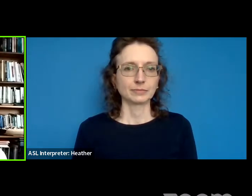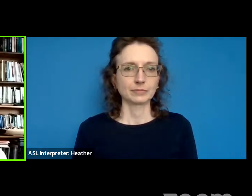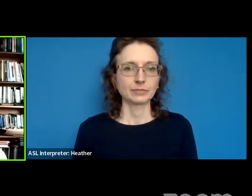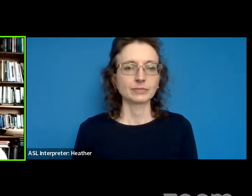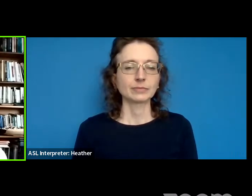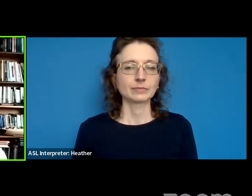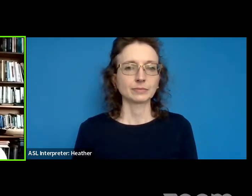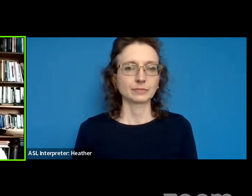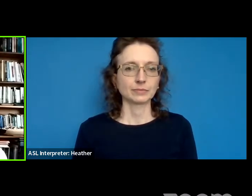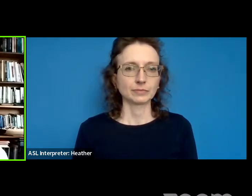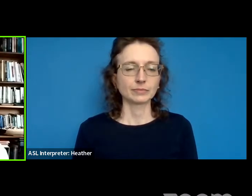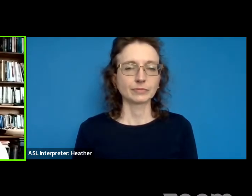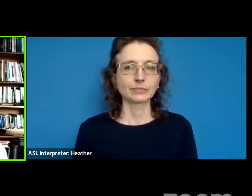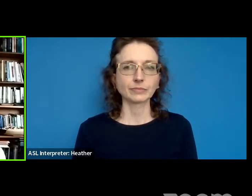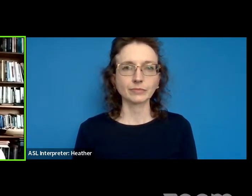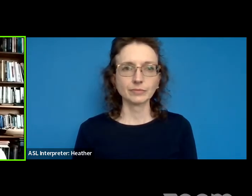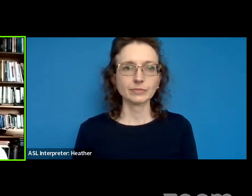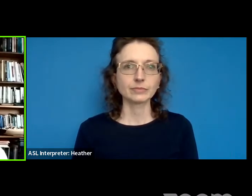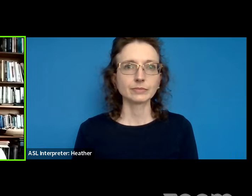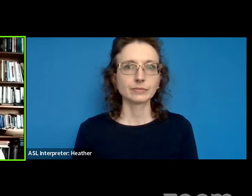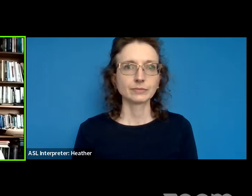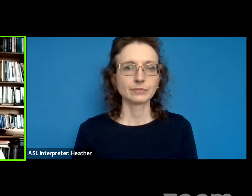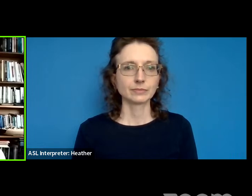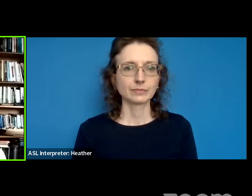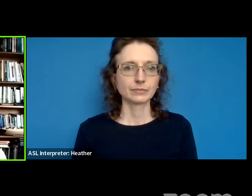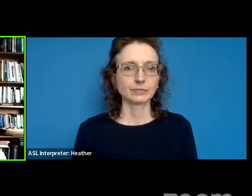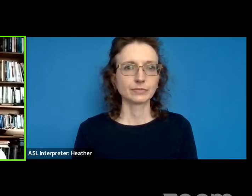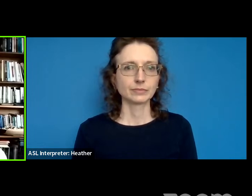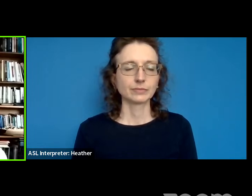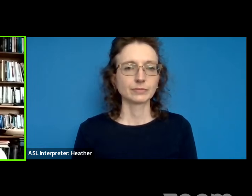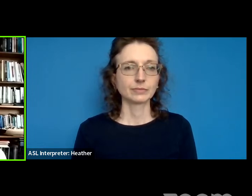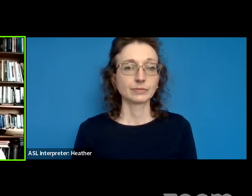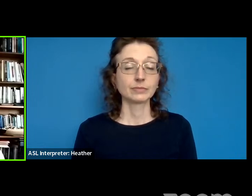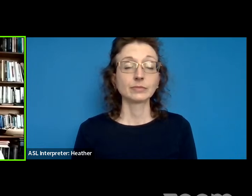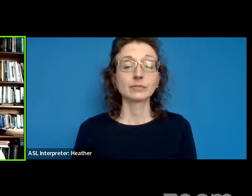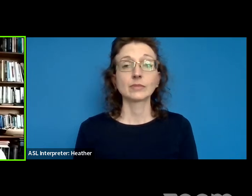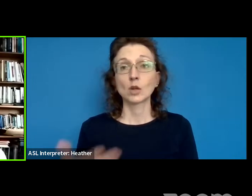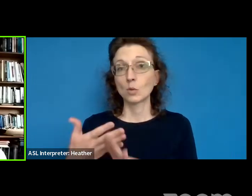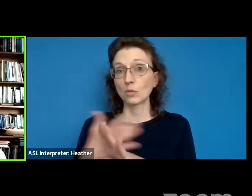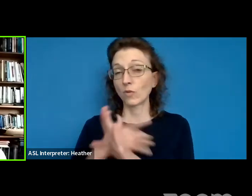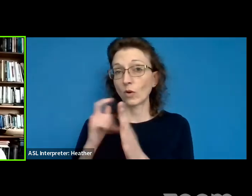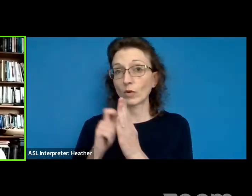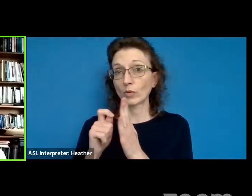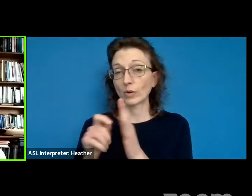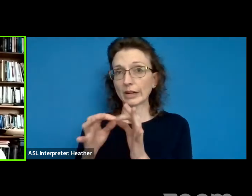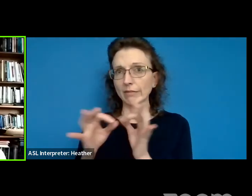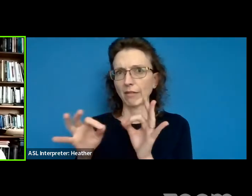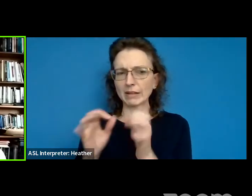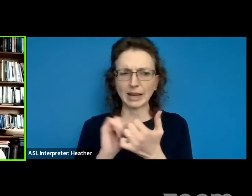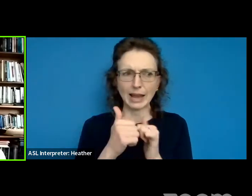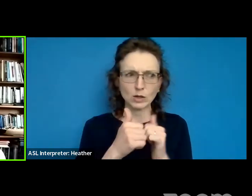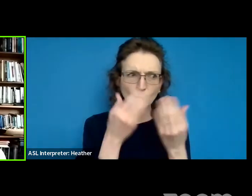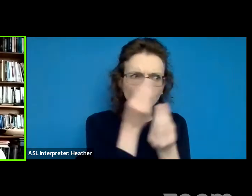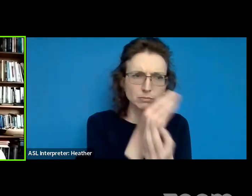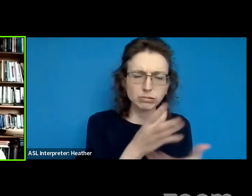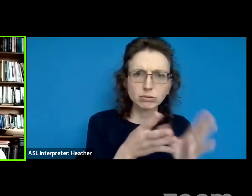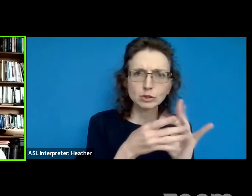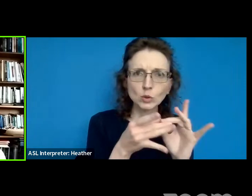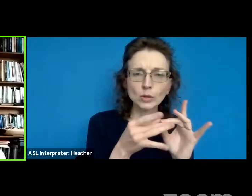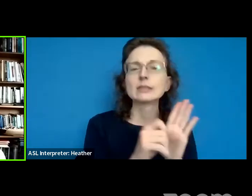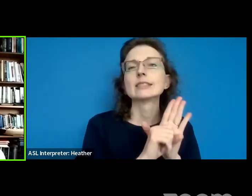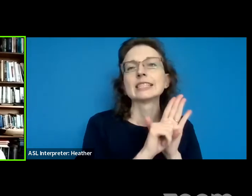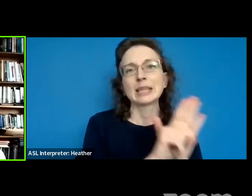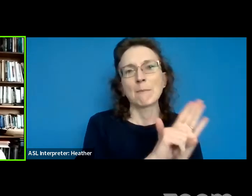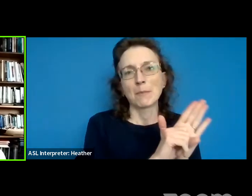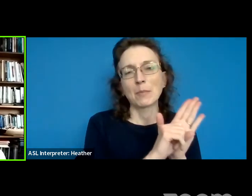Okay, so before we had written language, many of our stories were in symbols, and those symbols